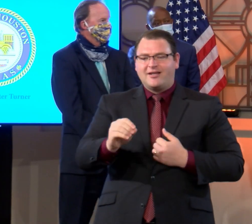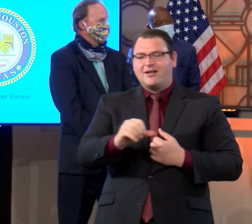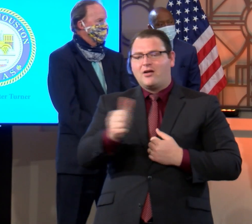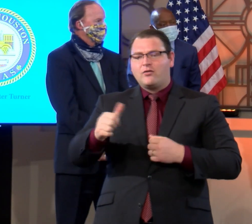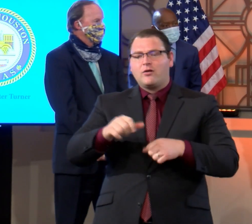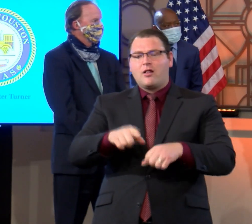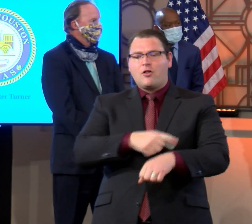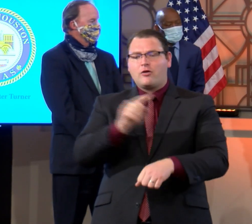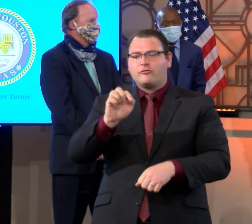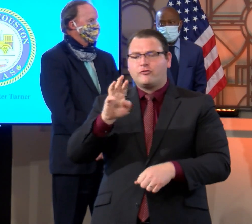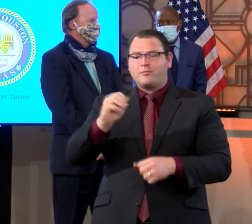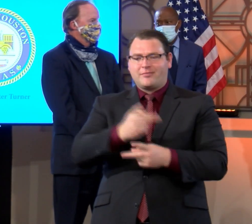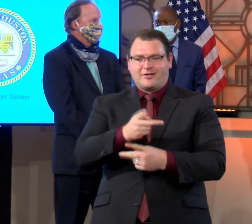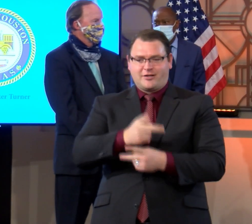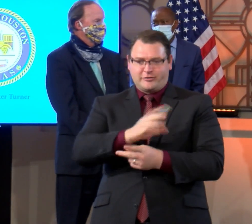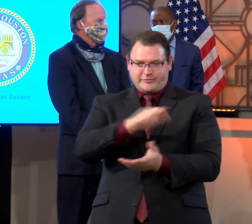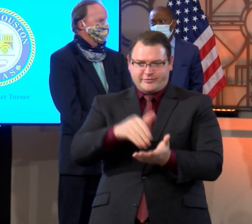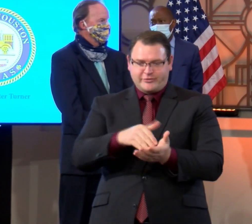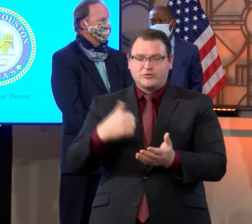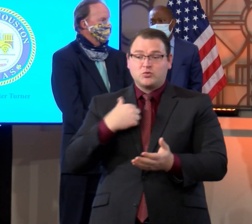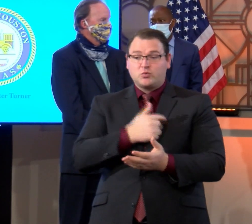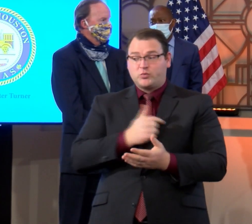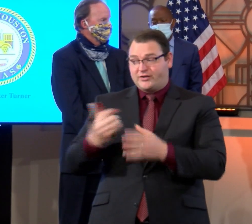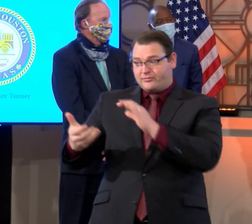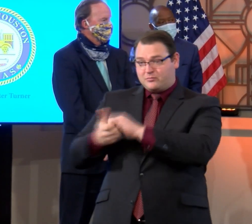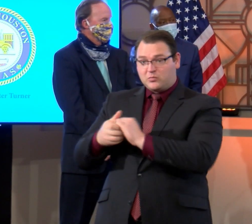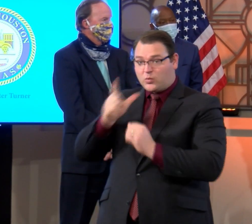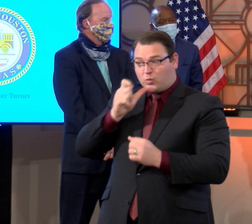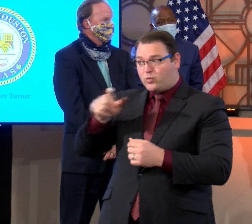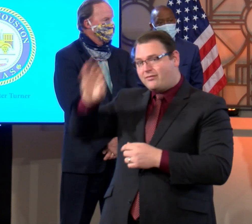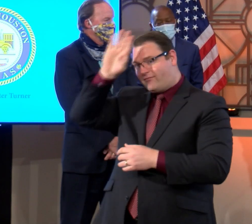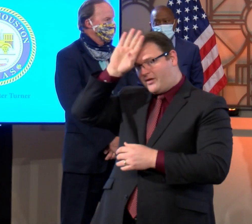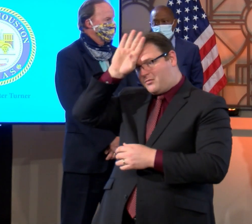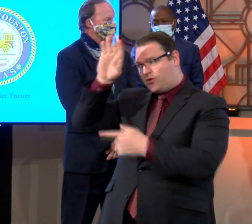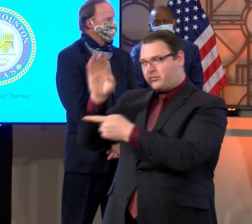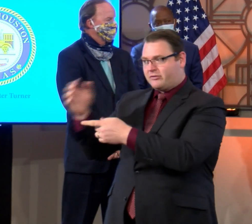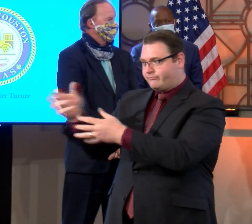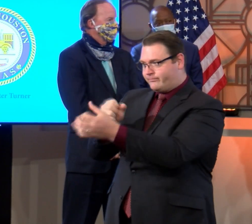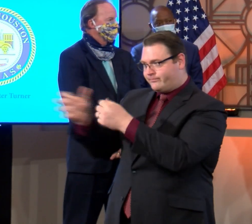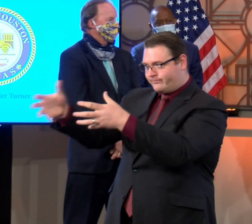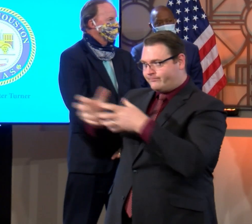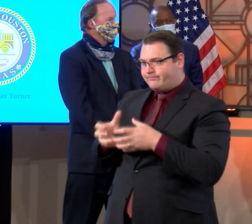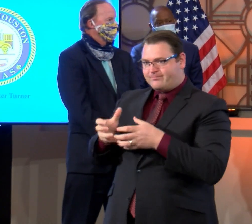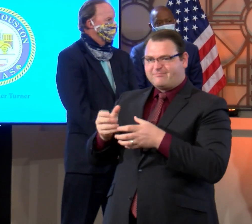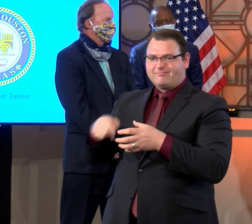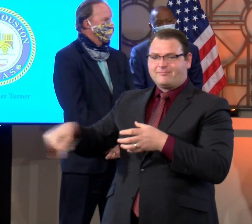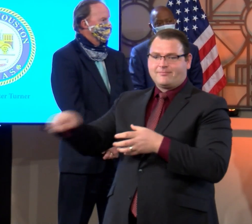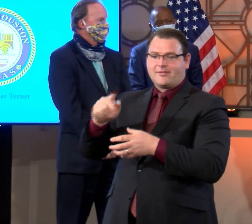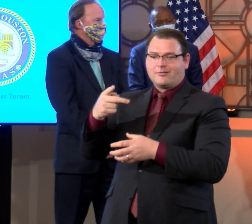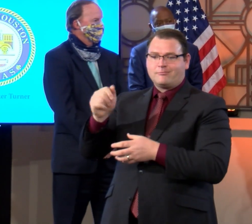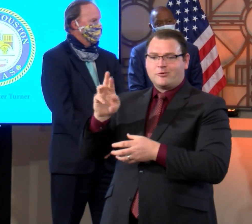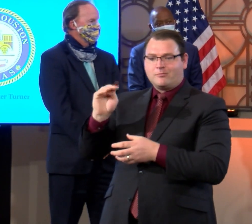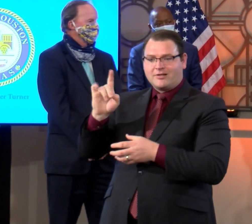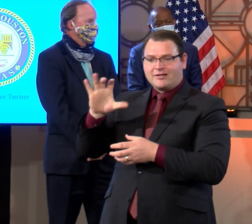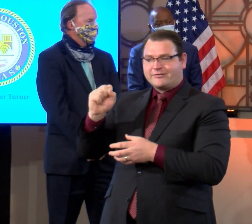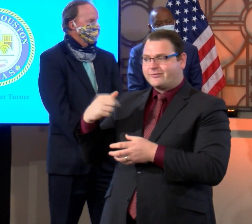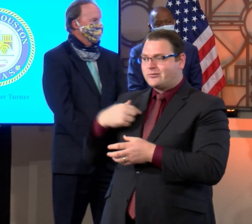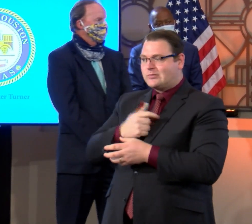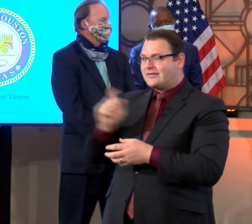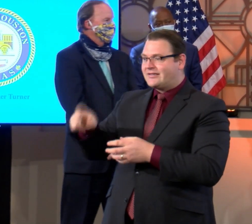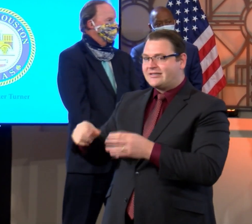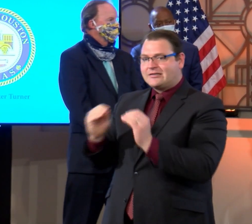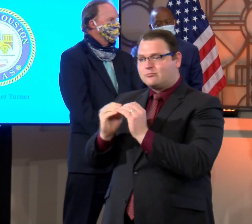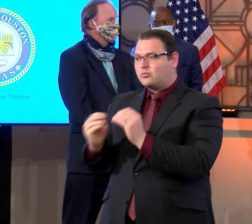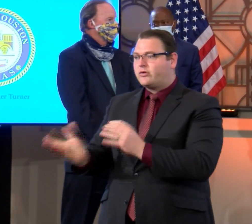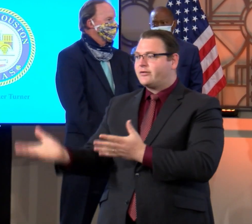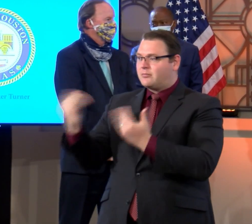and partnership with our colleagues from the Houston Fire Department who provided the manpower for us, because simply that's a large number of locations to visit, and we needed a bigger army